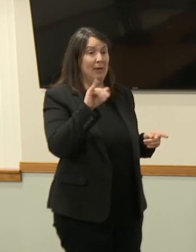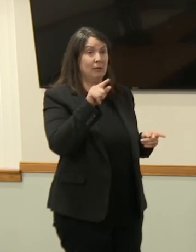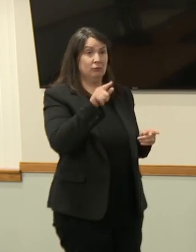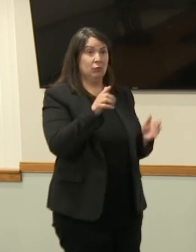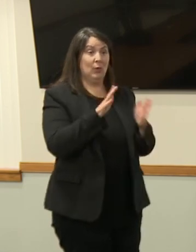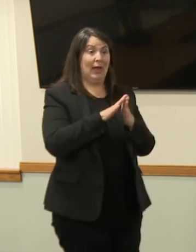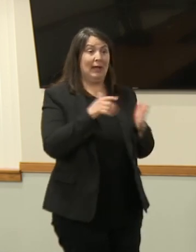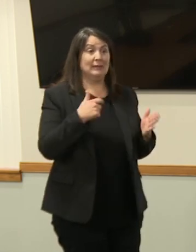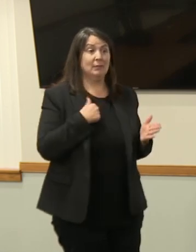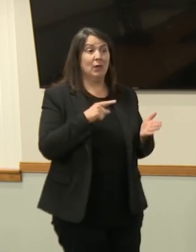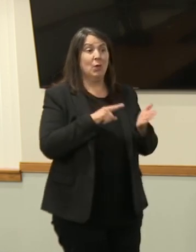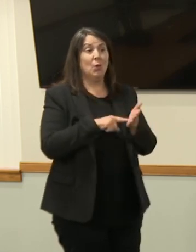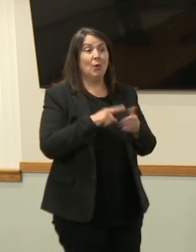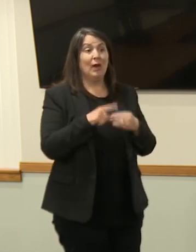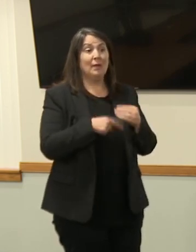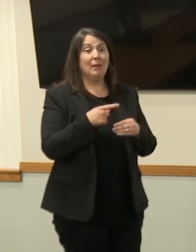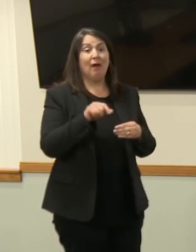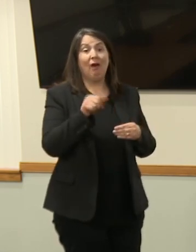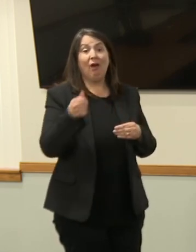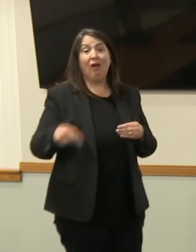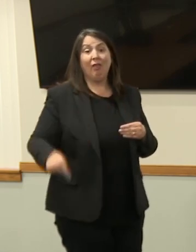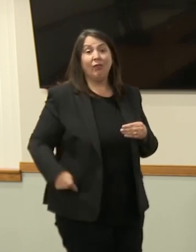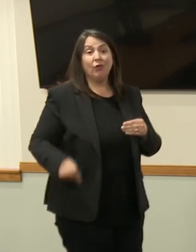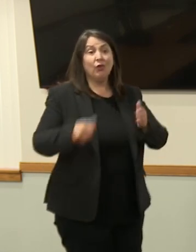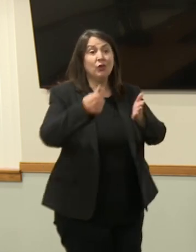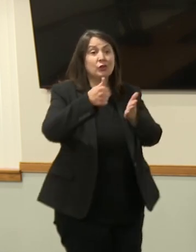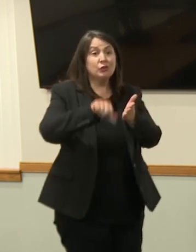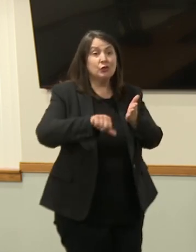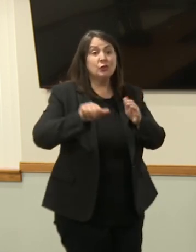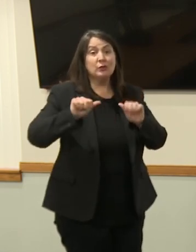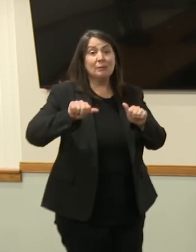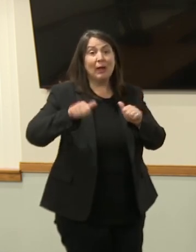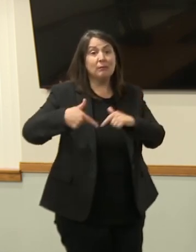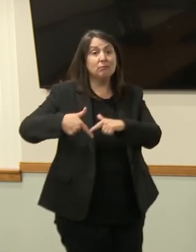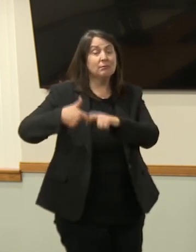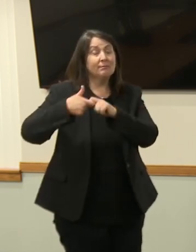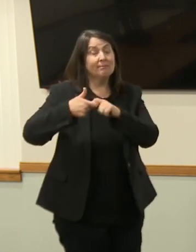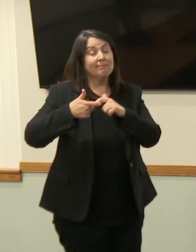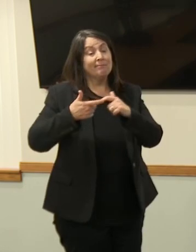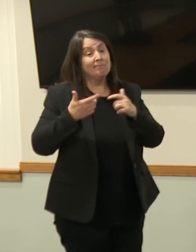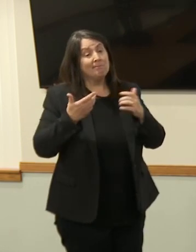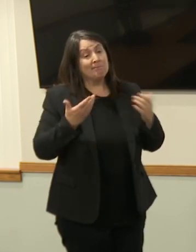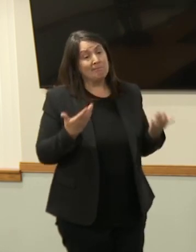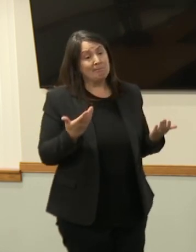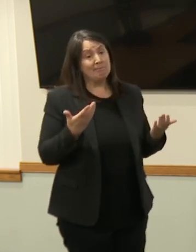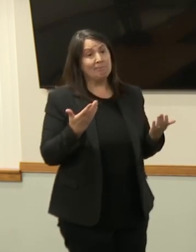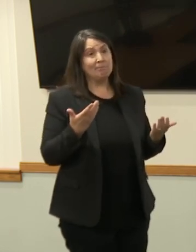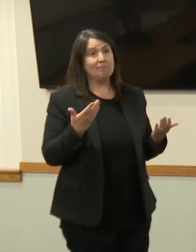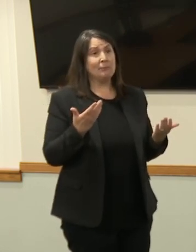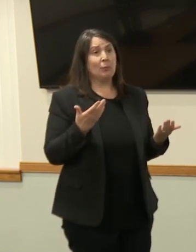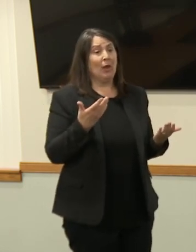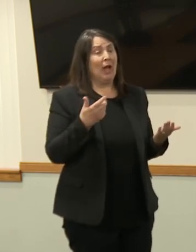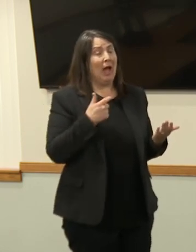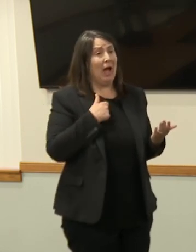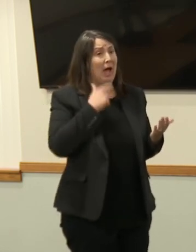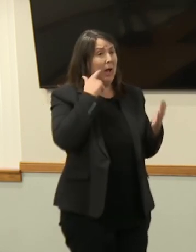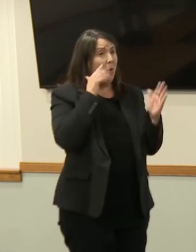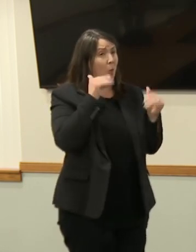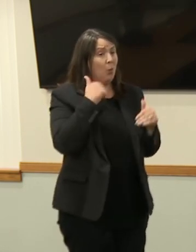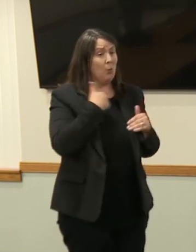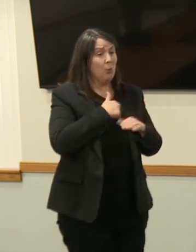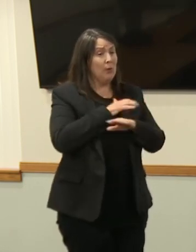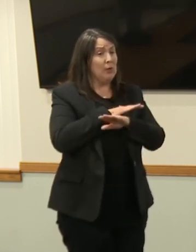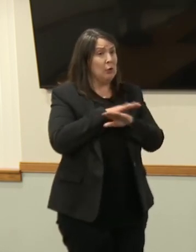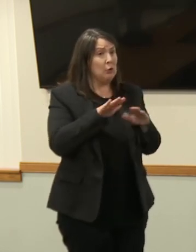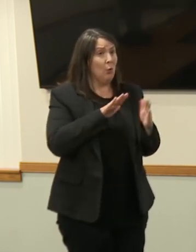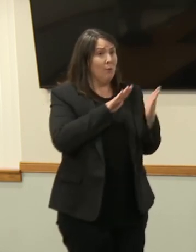be put on hold again, similar to what was happening early on. And the goal is that we don't have to get to that point. I mean, I think